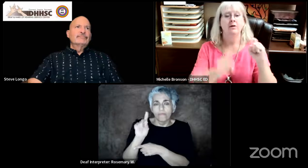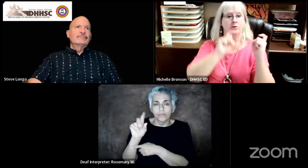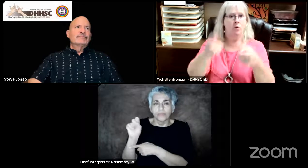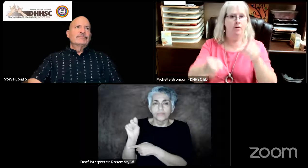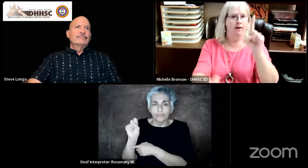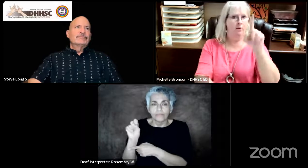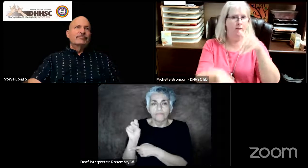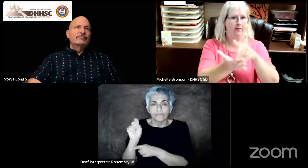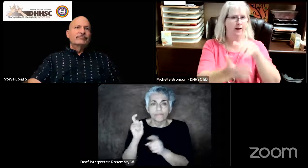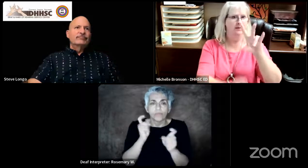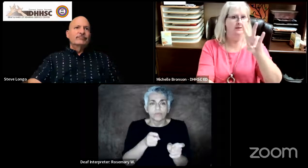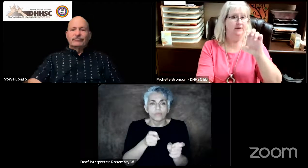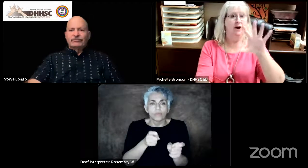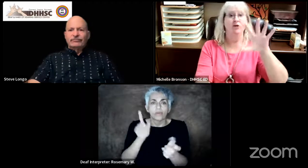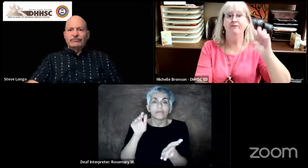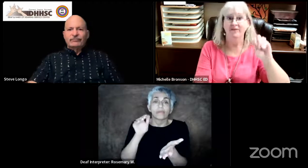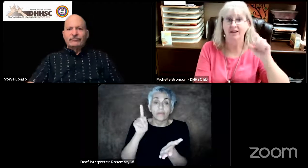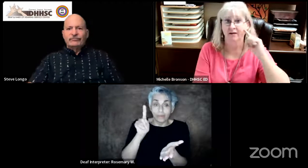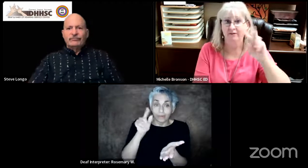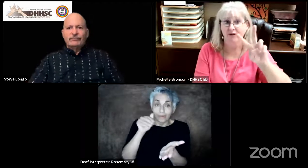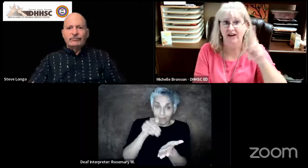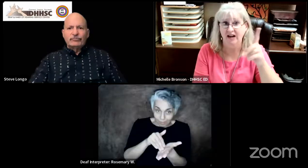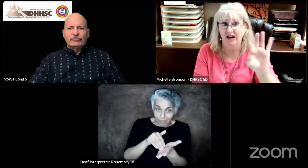Whole Foods has donated